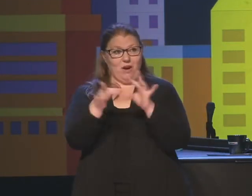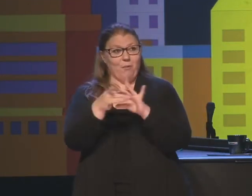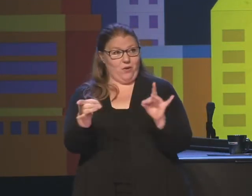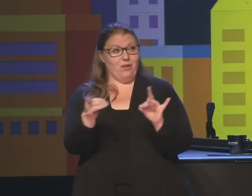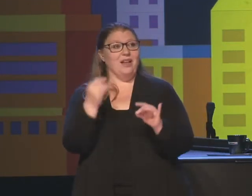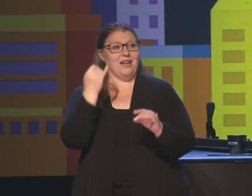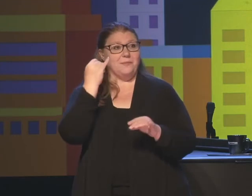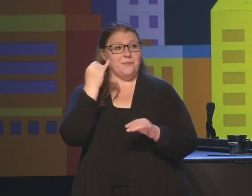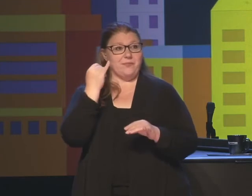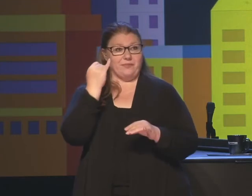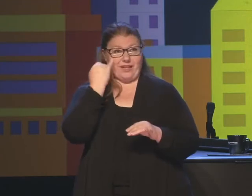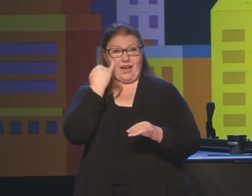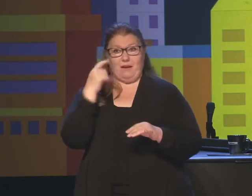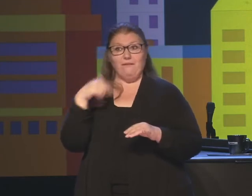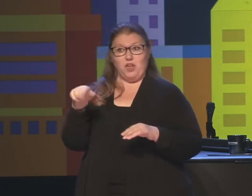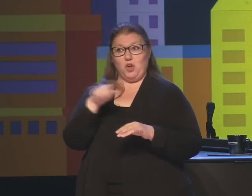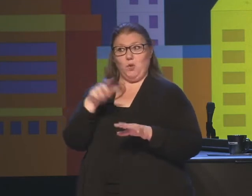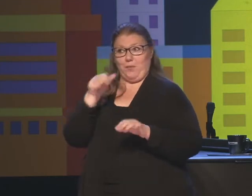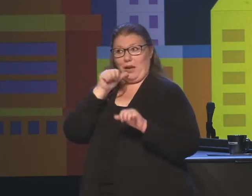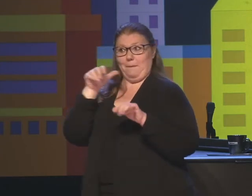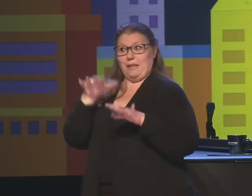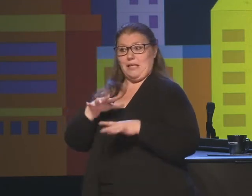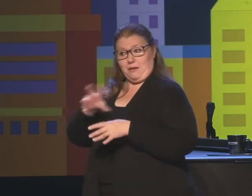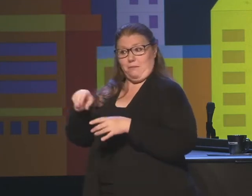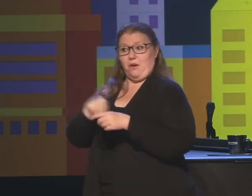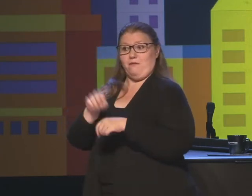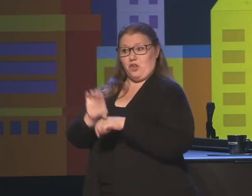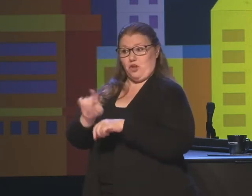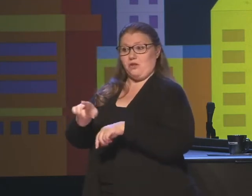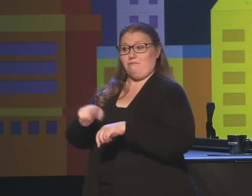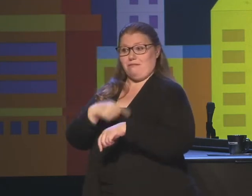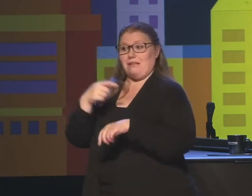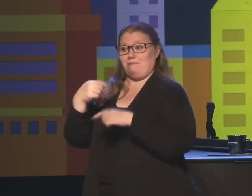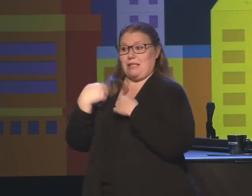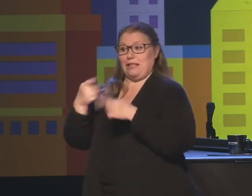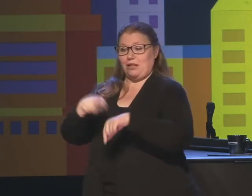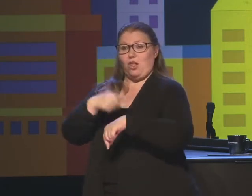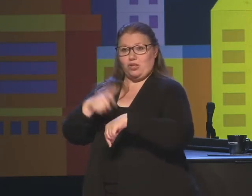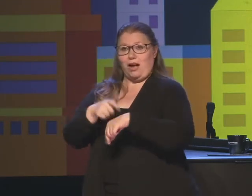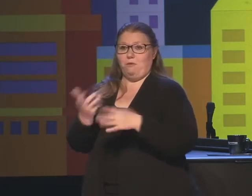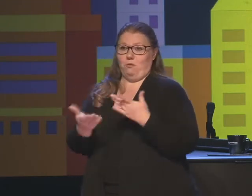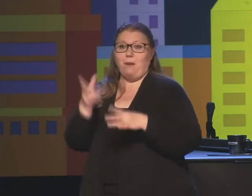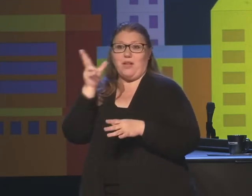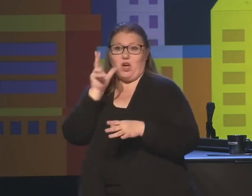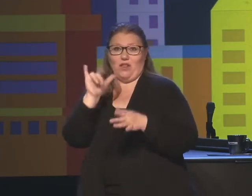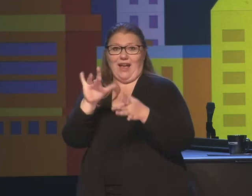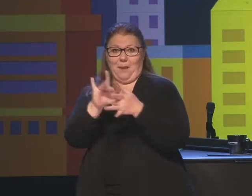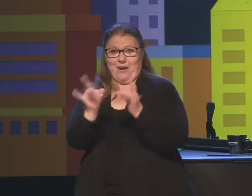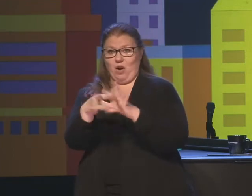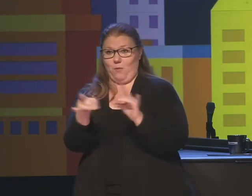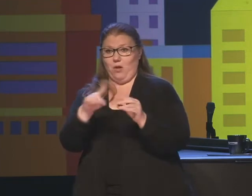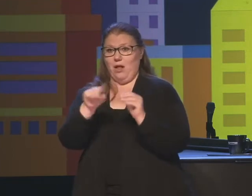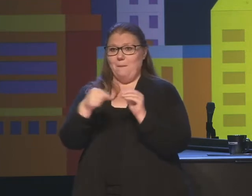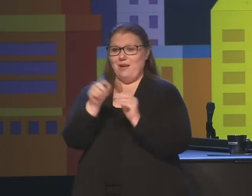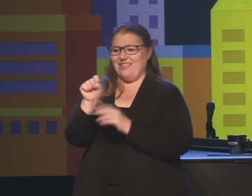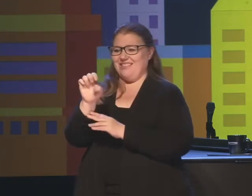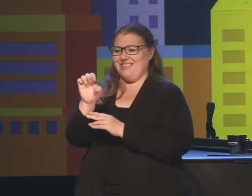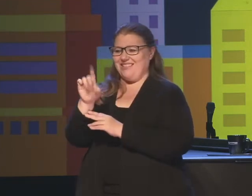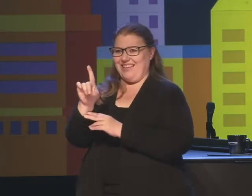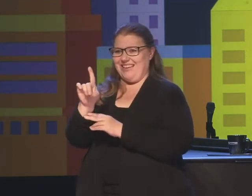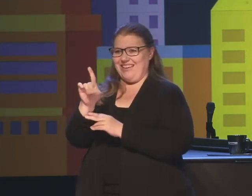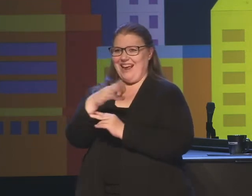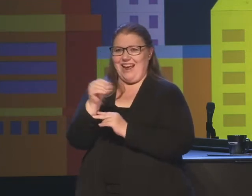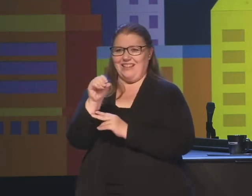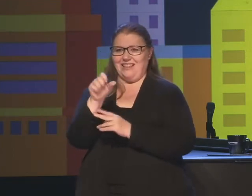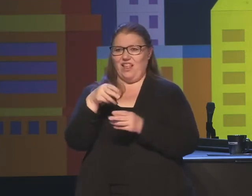so blessed to having been a part of a church for a long time, you've probably heard this parable about the seed and the sower.